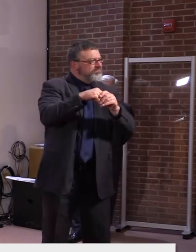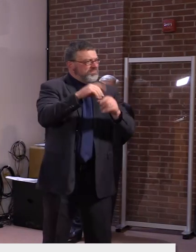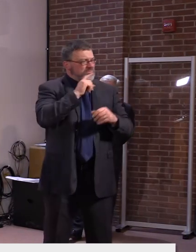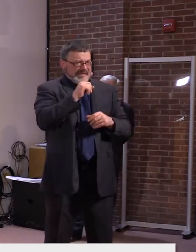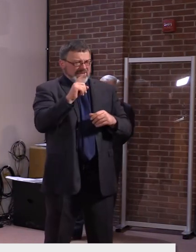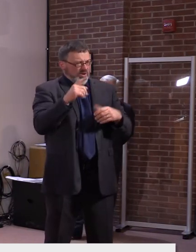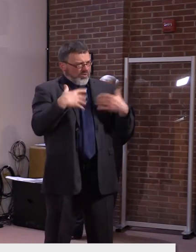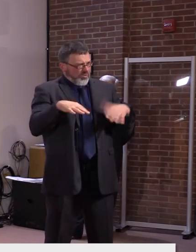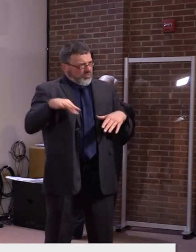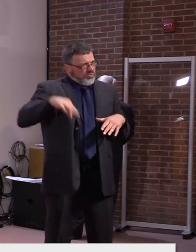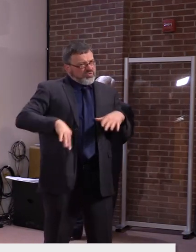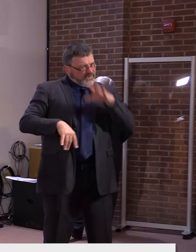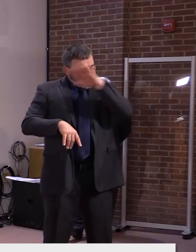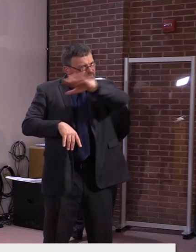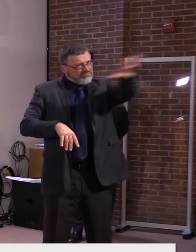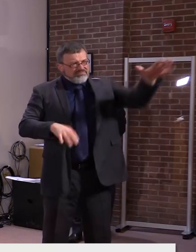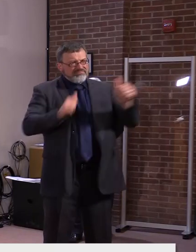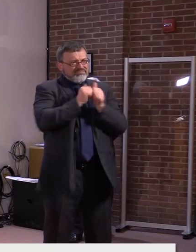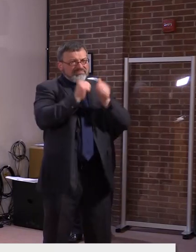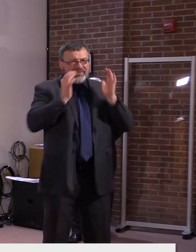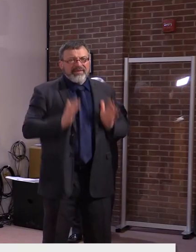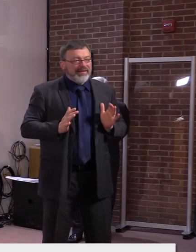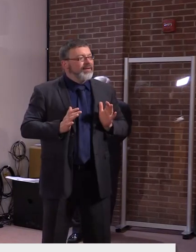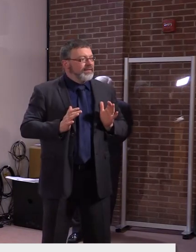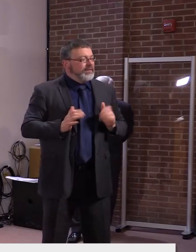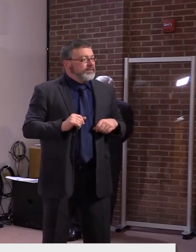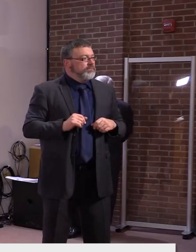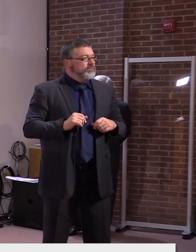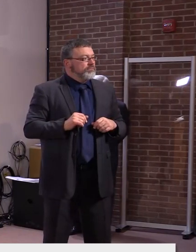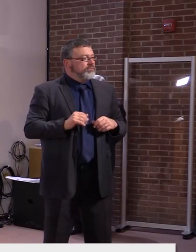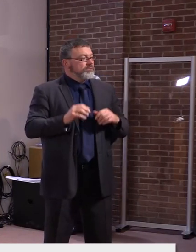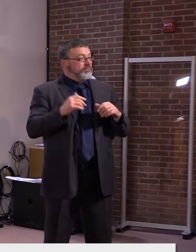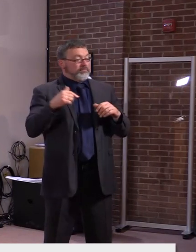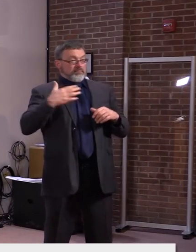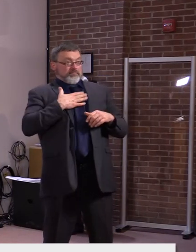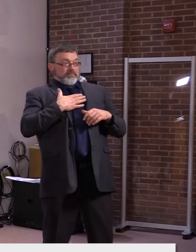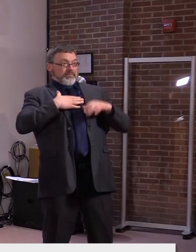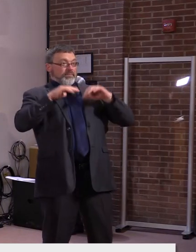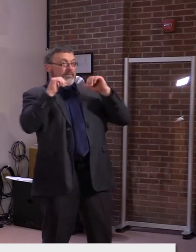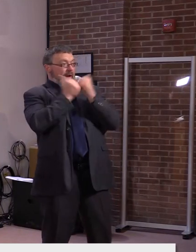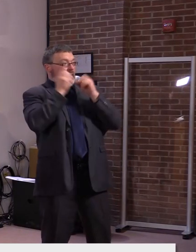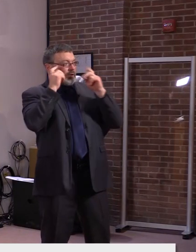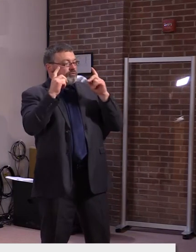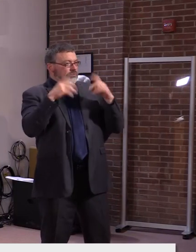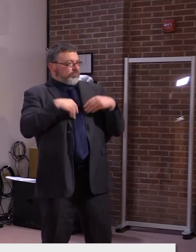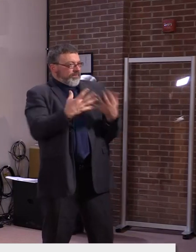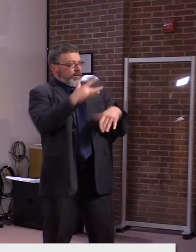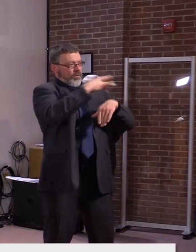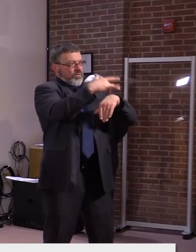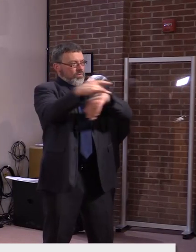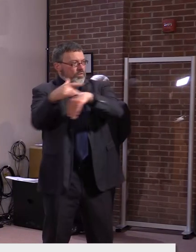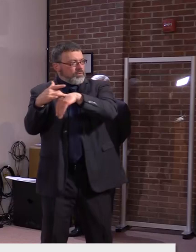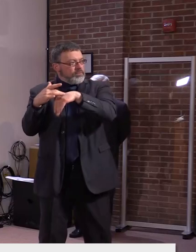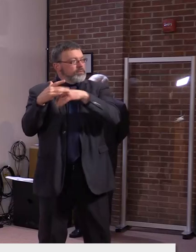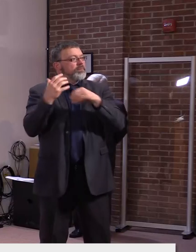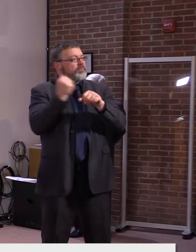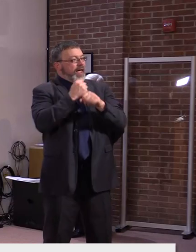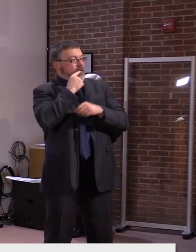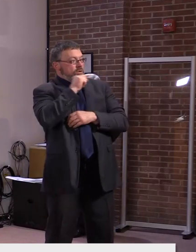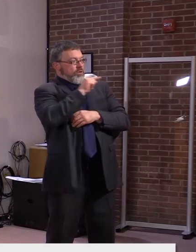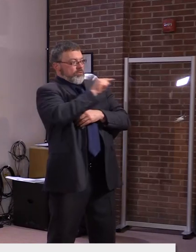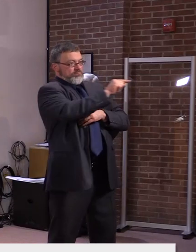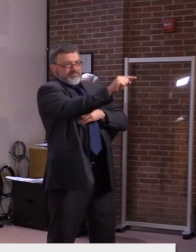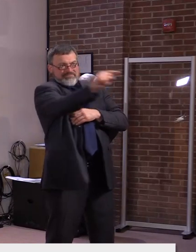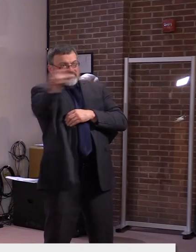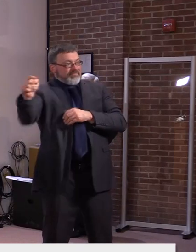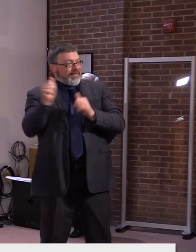will be released by the Agency of Education later today, recommending several mitigation measures to ensure student athletes are able to